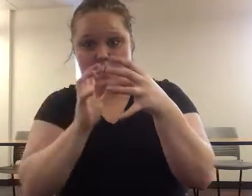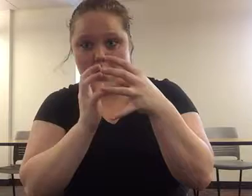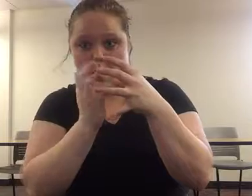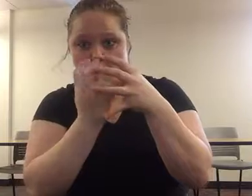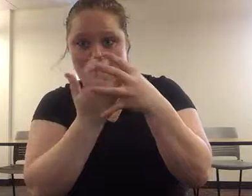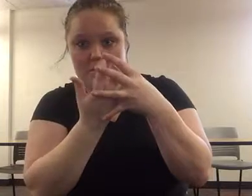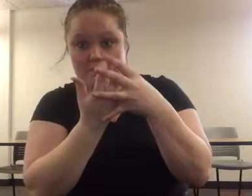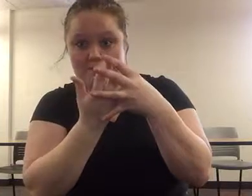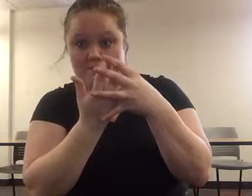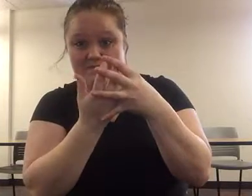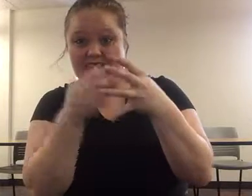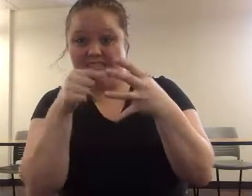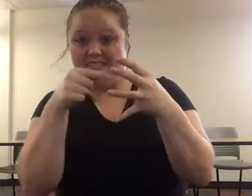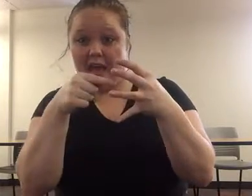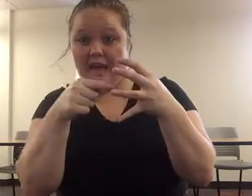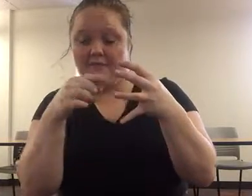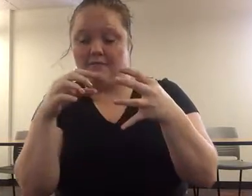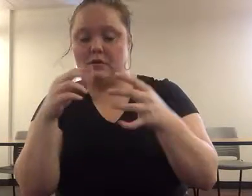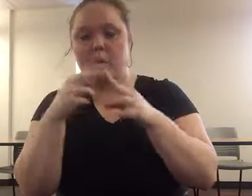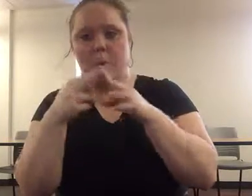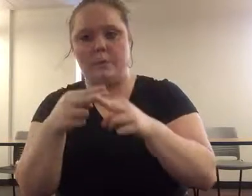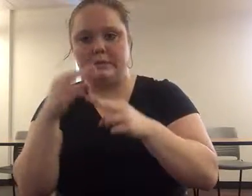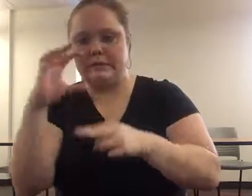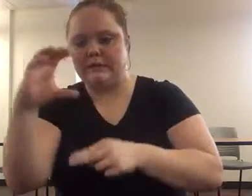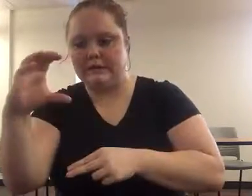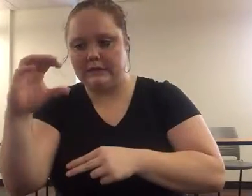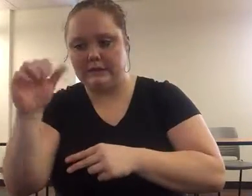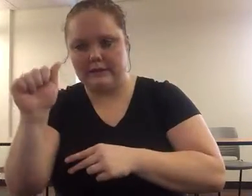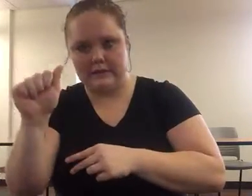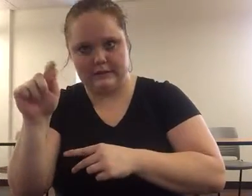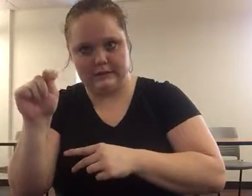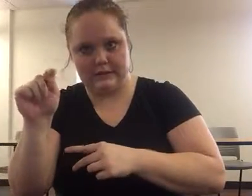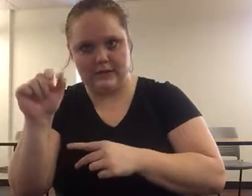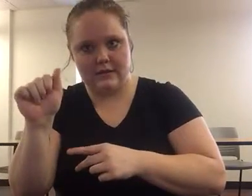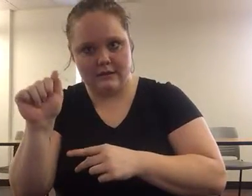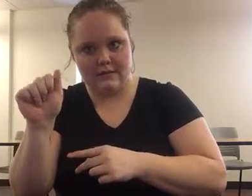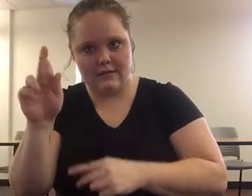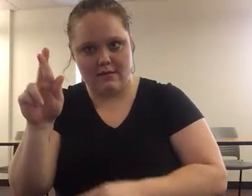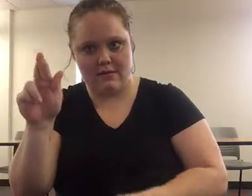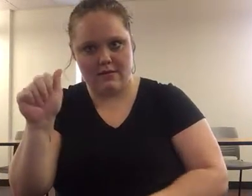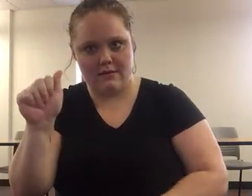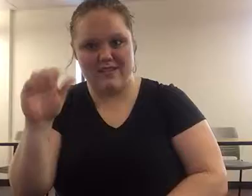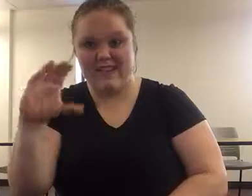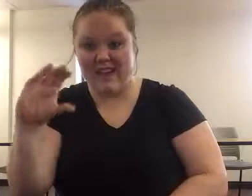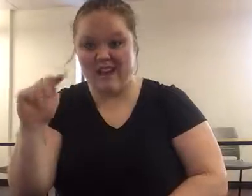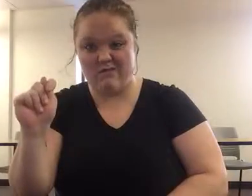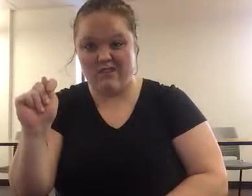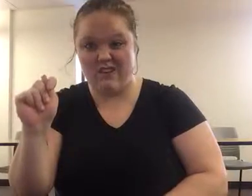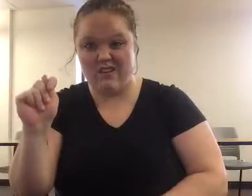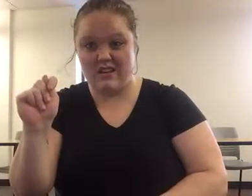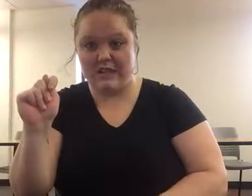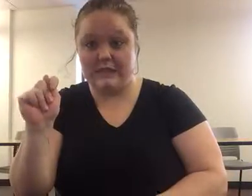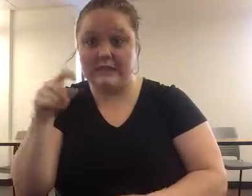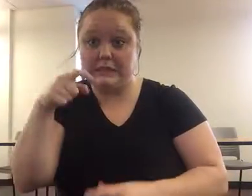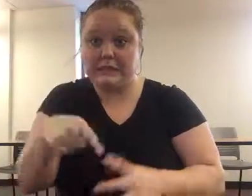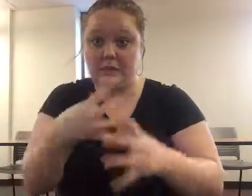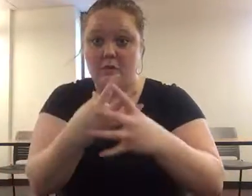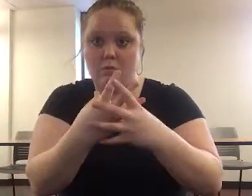about 4 or 5 millimeters thick. So that's sort of a big object being removed through a